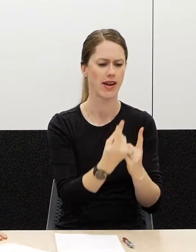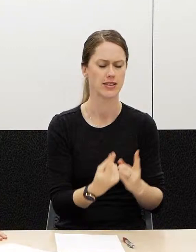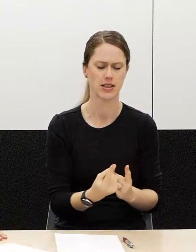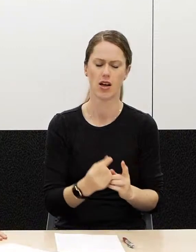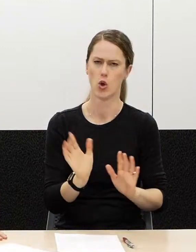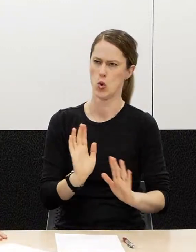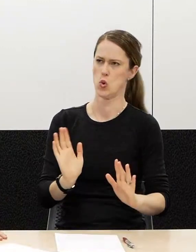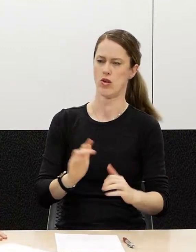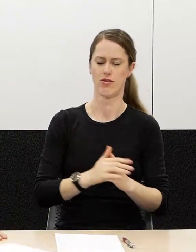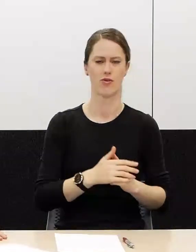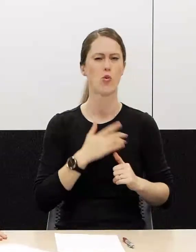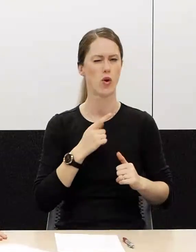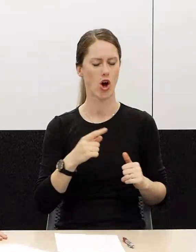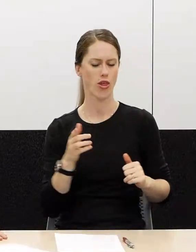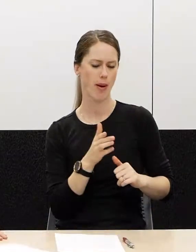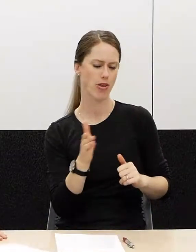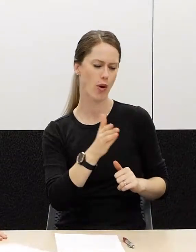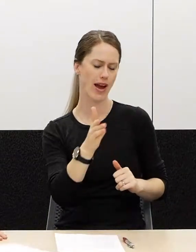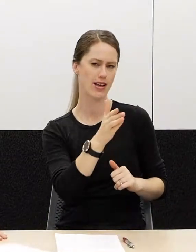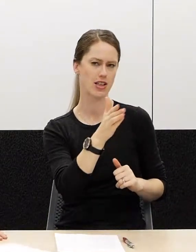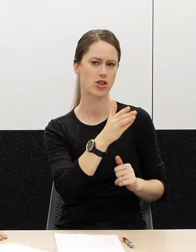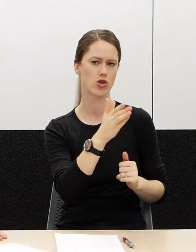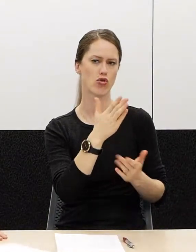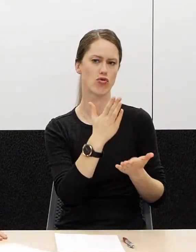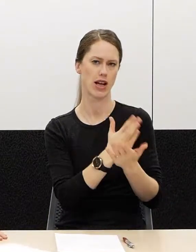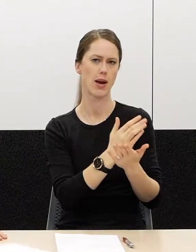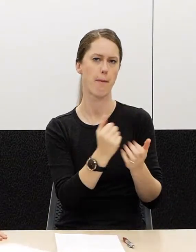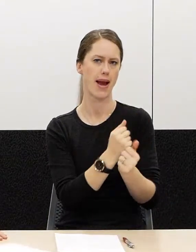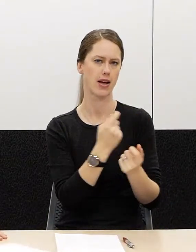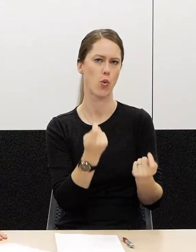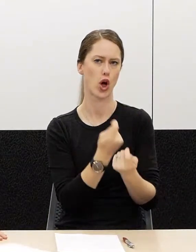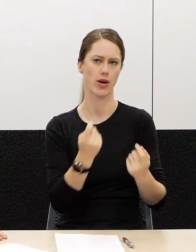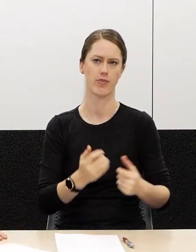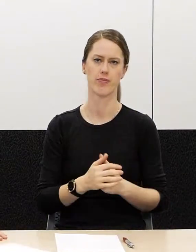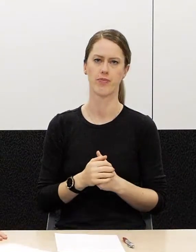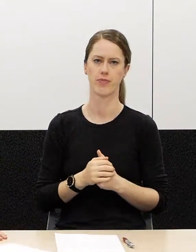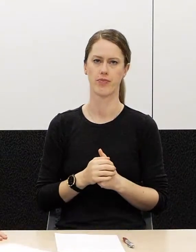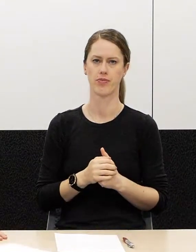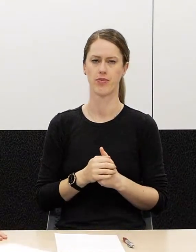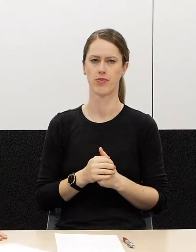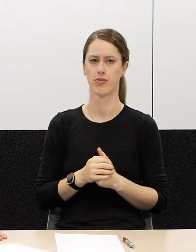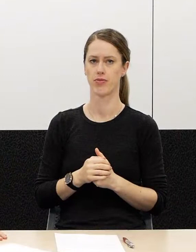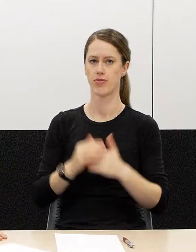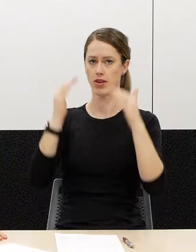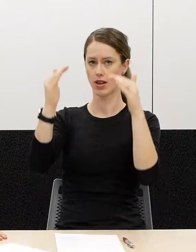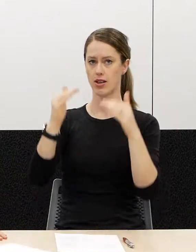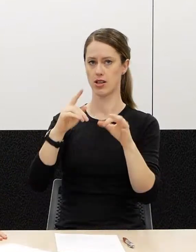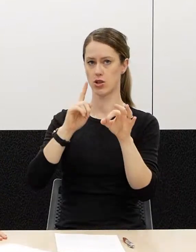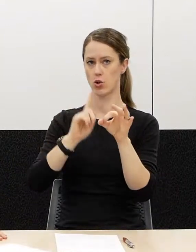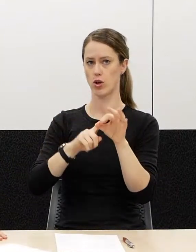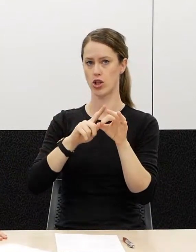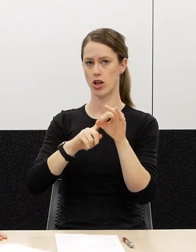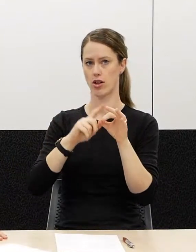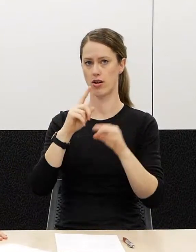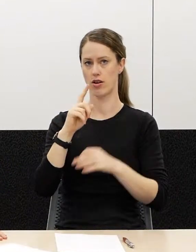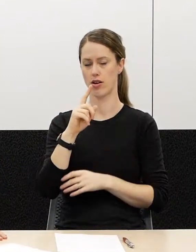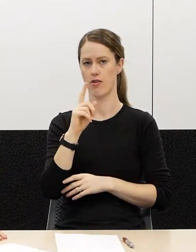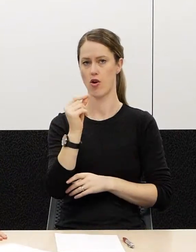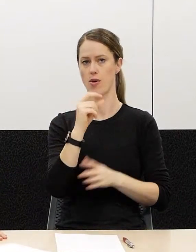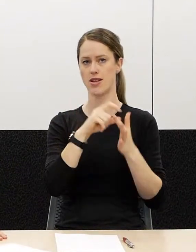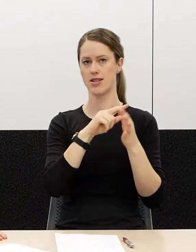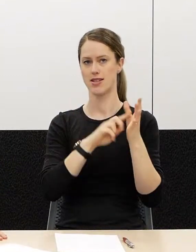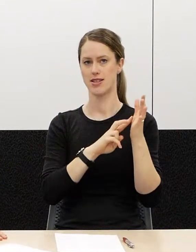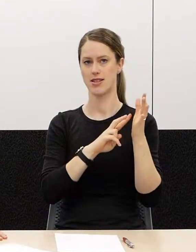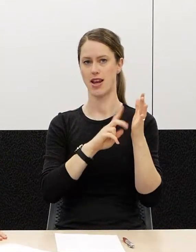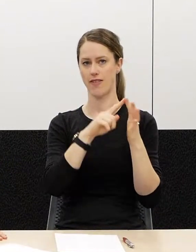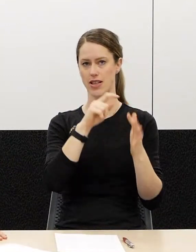think we're on a pathway to really making this work. So we have a question from David Tiffany Leach.